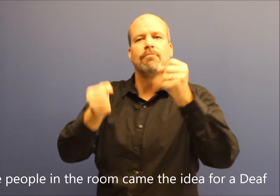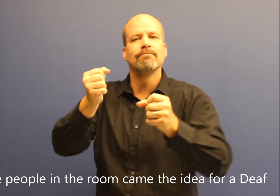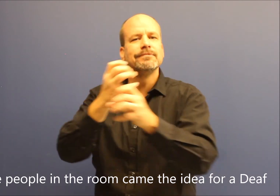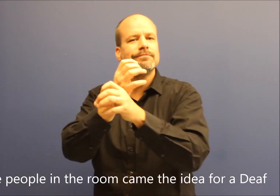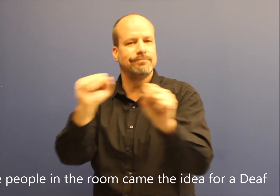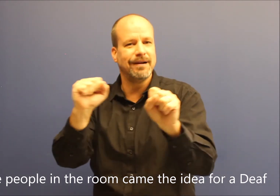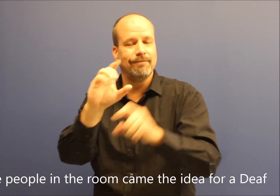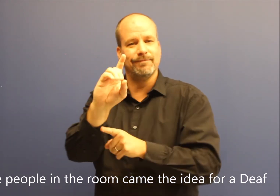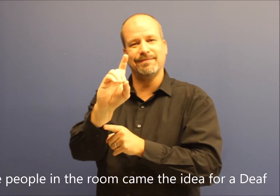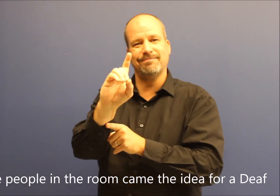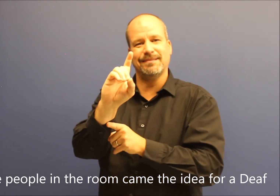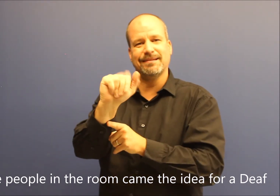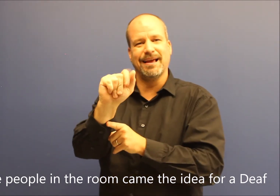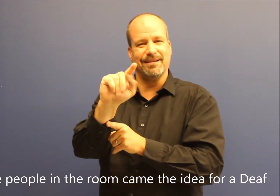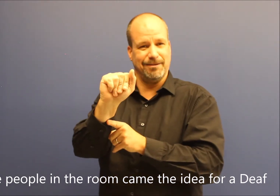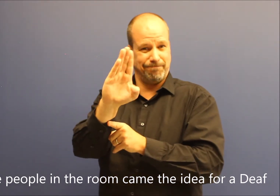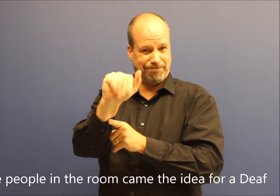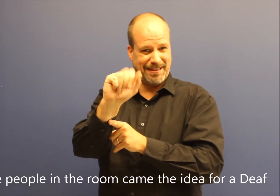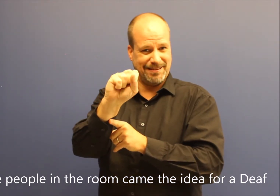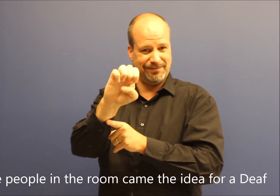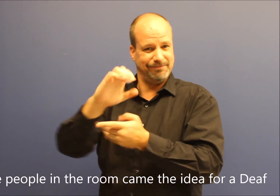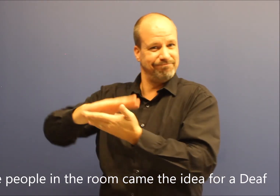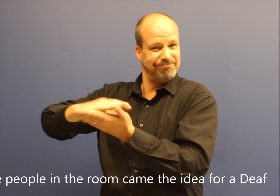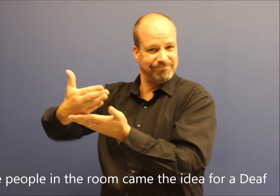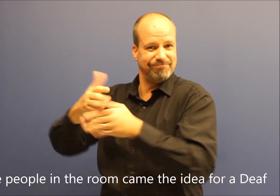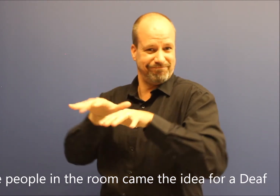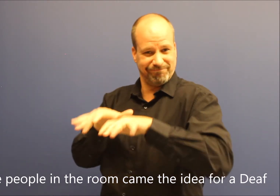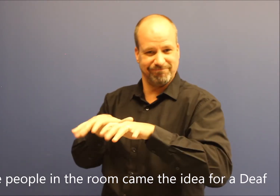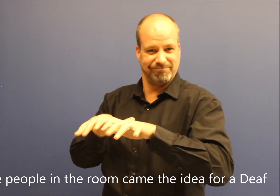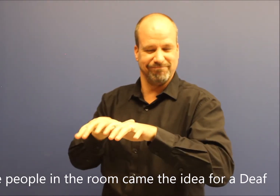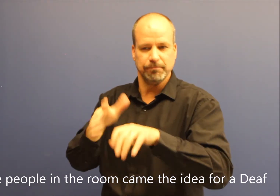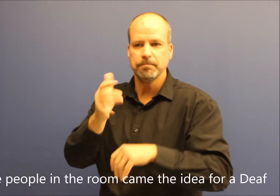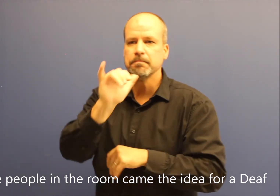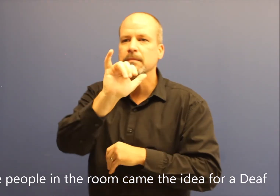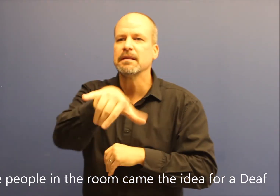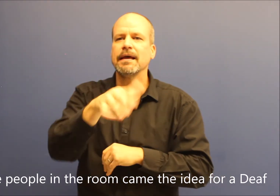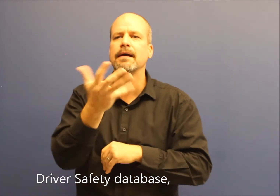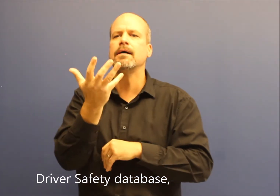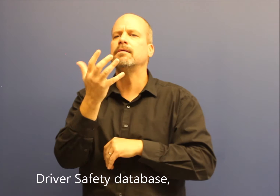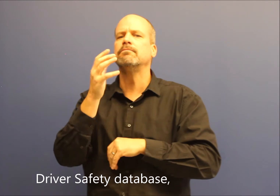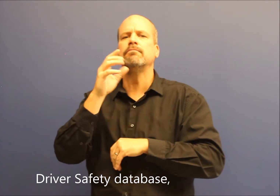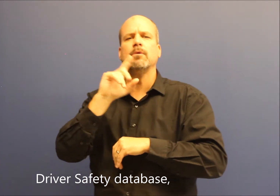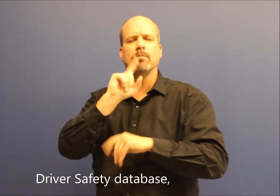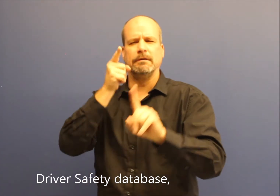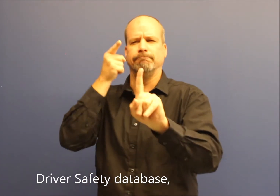From the people in the room came the idea for a deaf driver safety database.